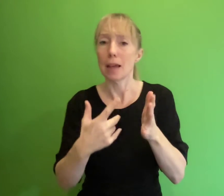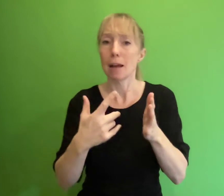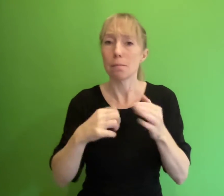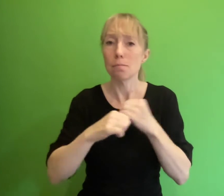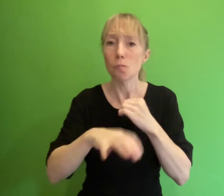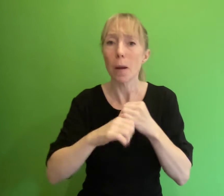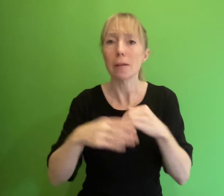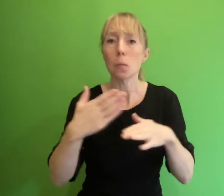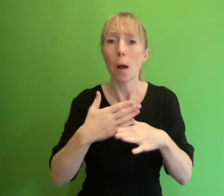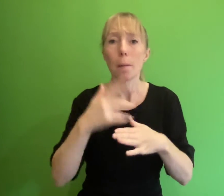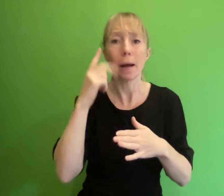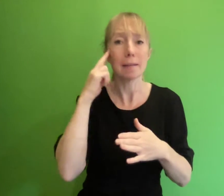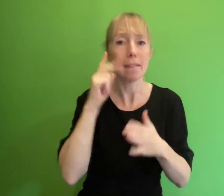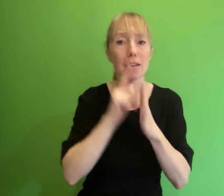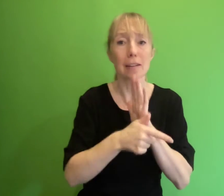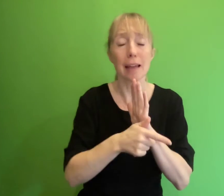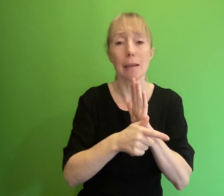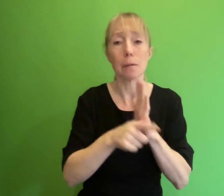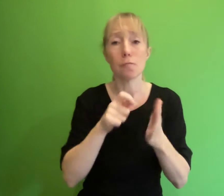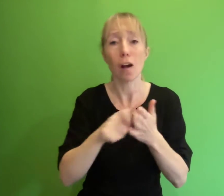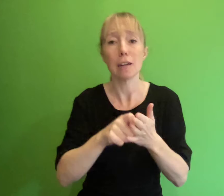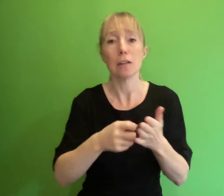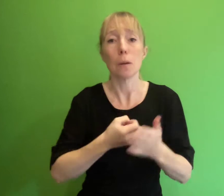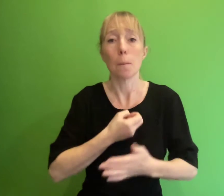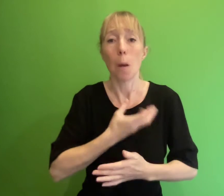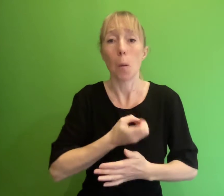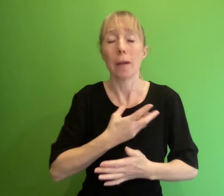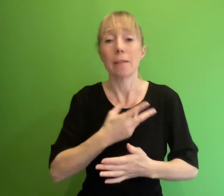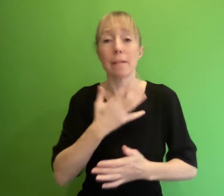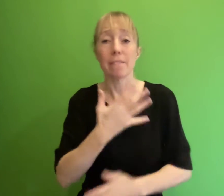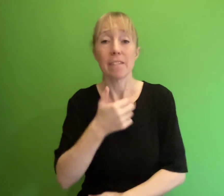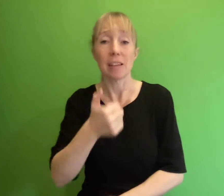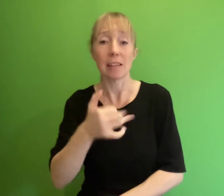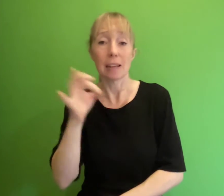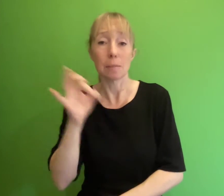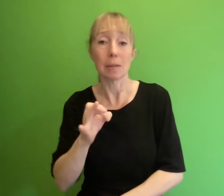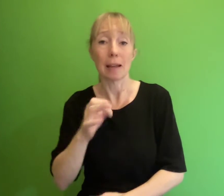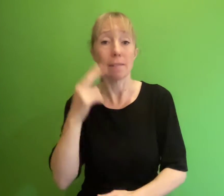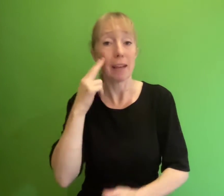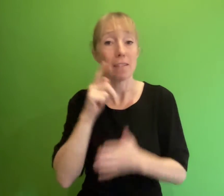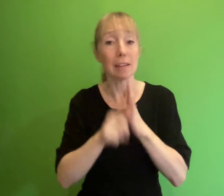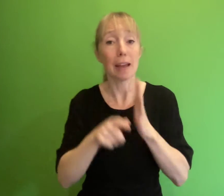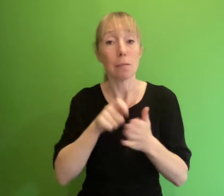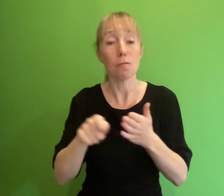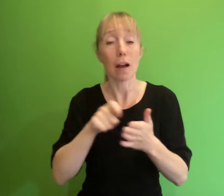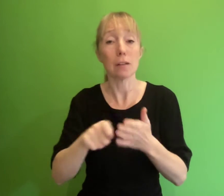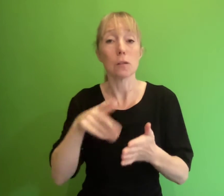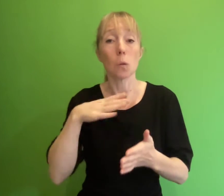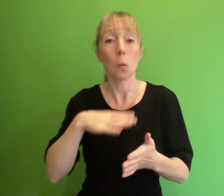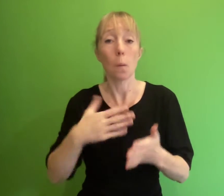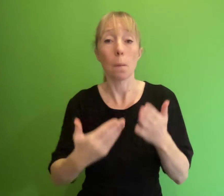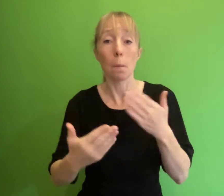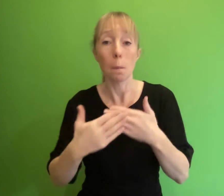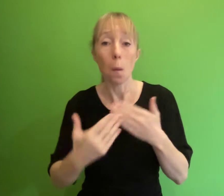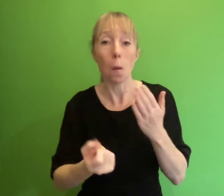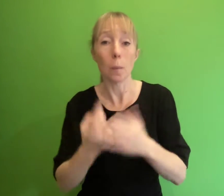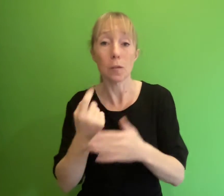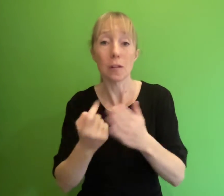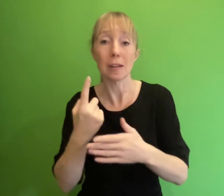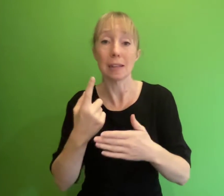poets, and 56% of deaf and disabled writers want more opportunities to enter a prize. When